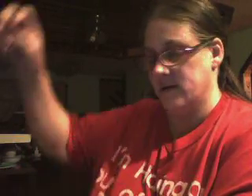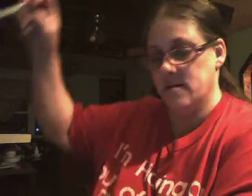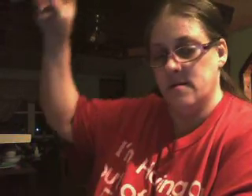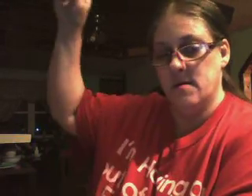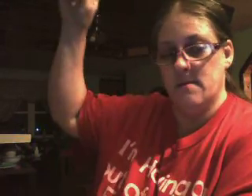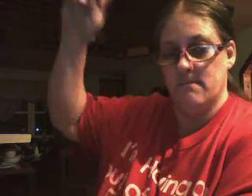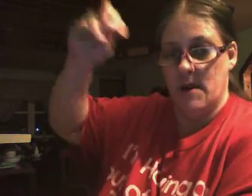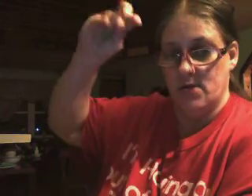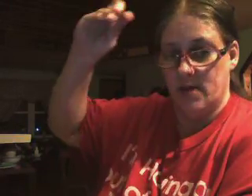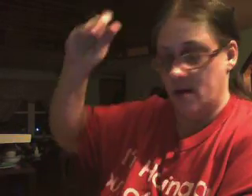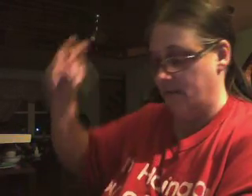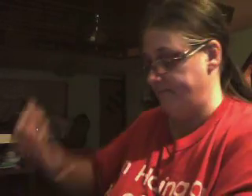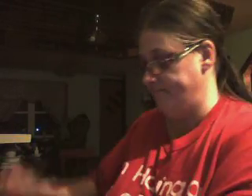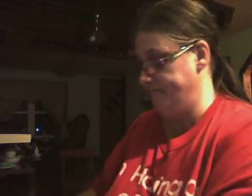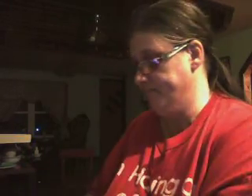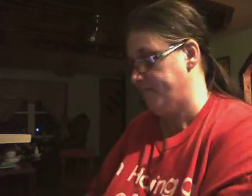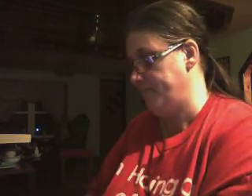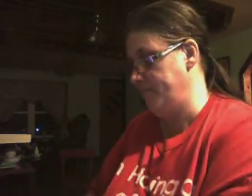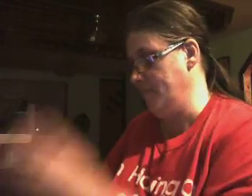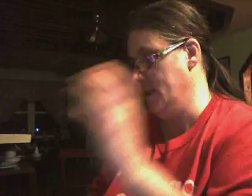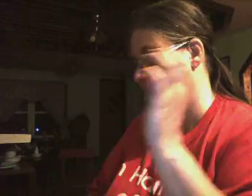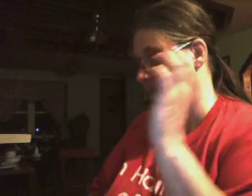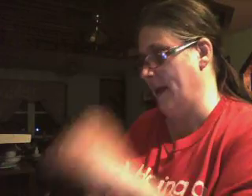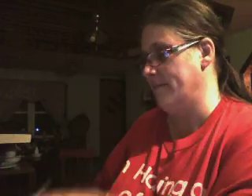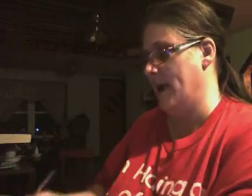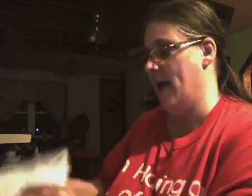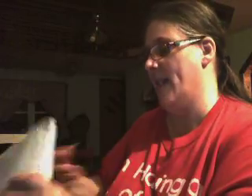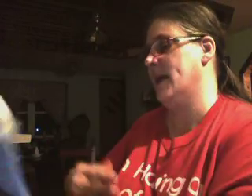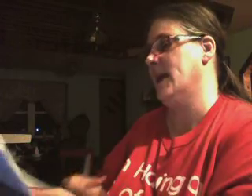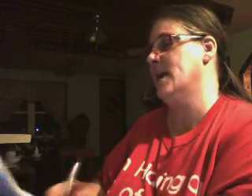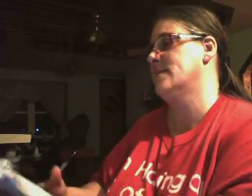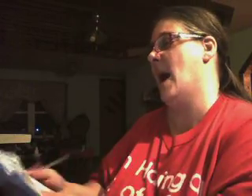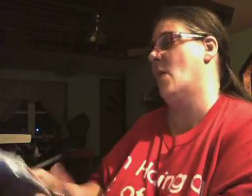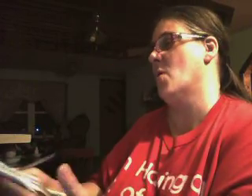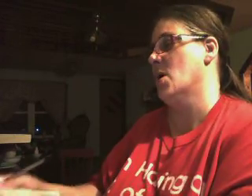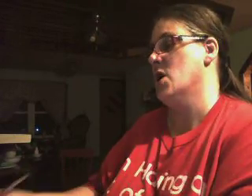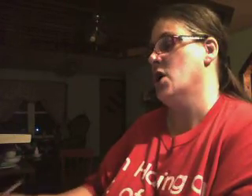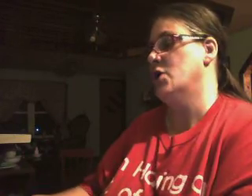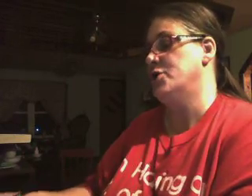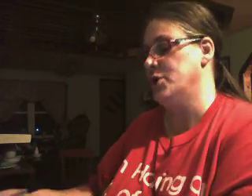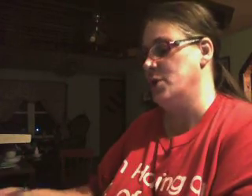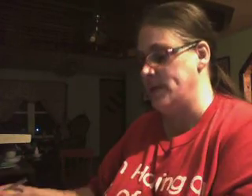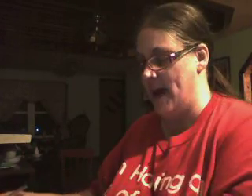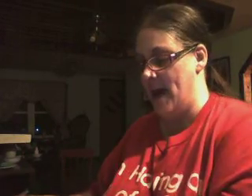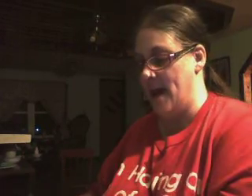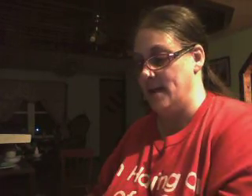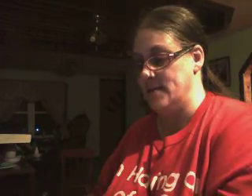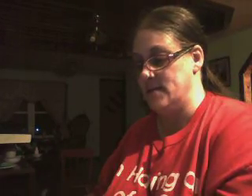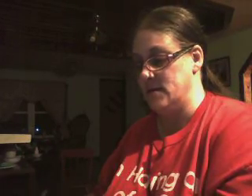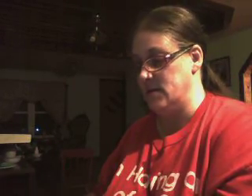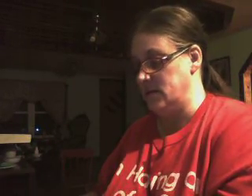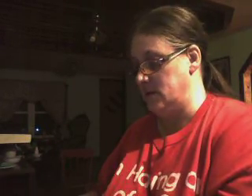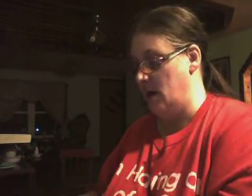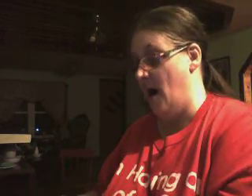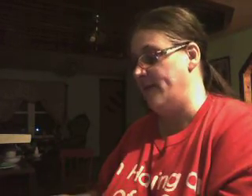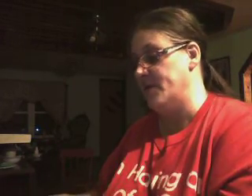it, made you think of. Alright, and that ends our Tuesdays of